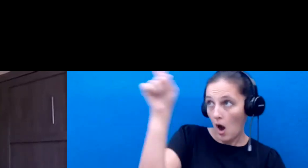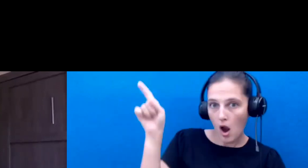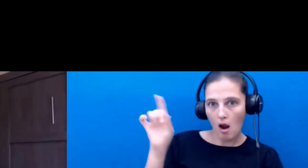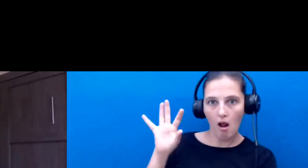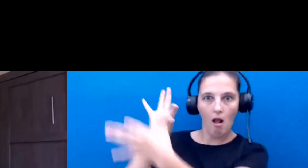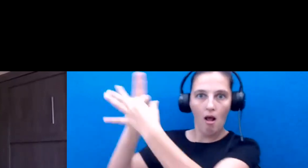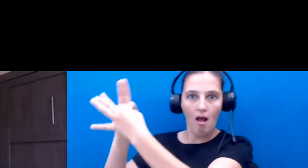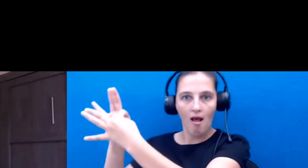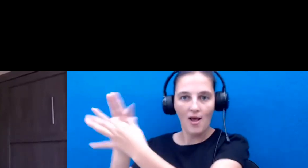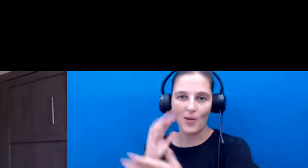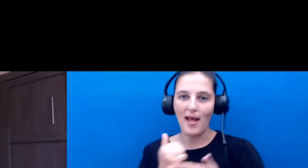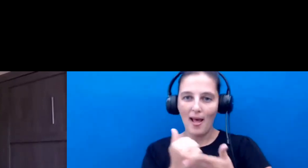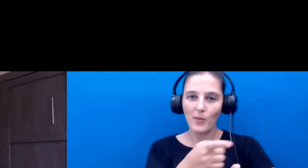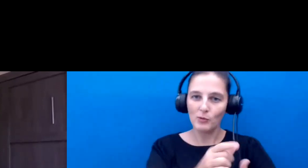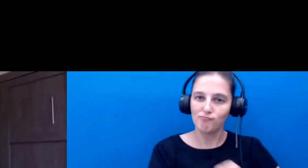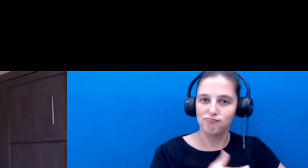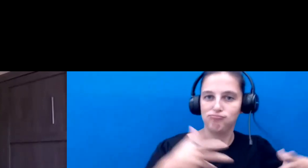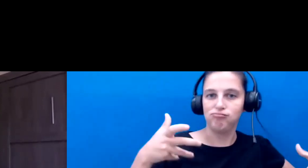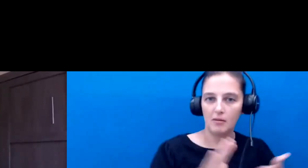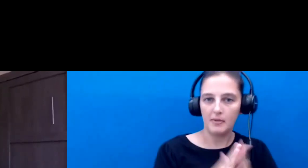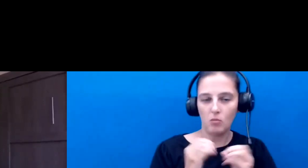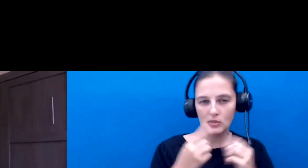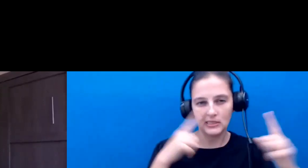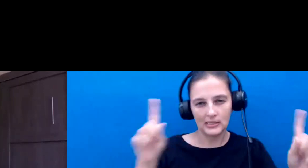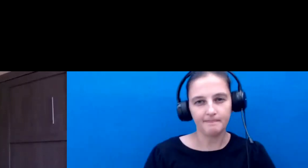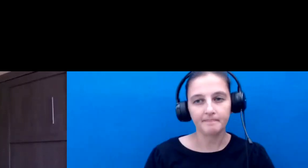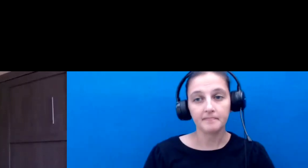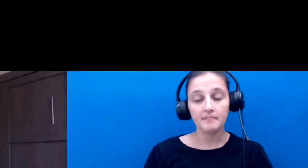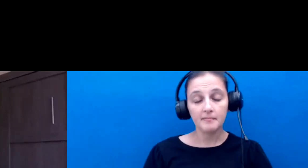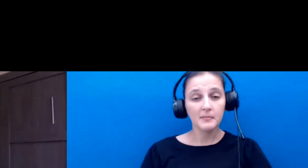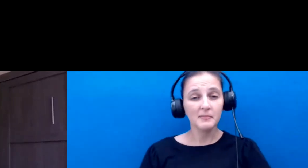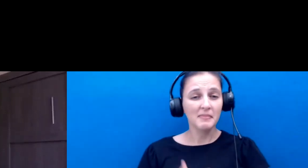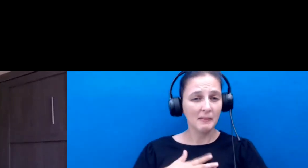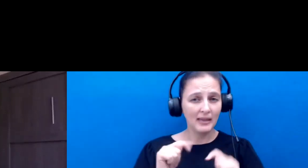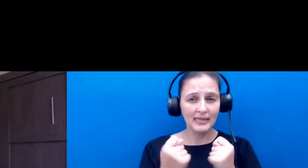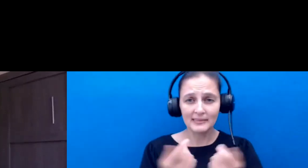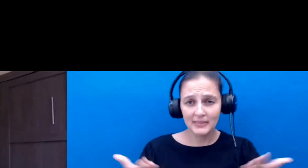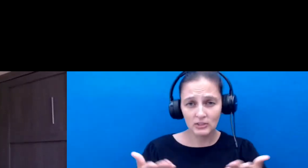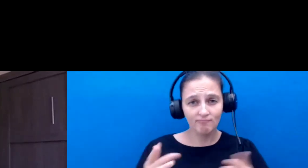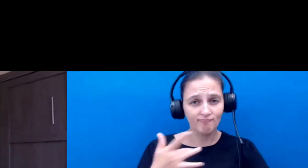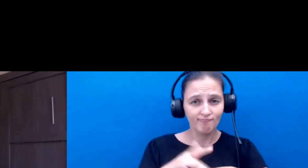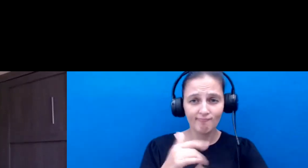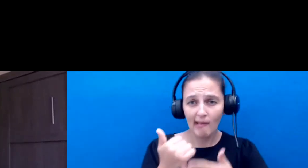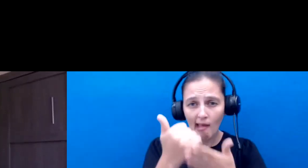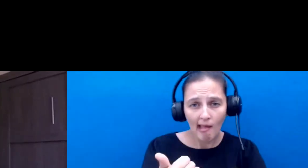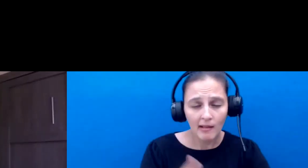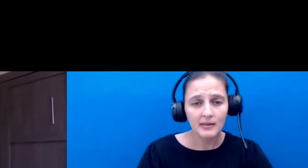you set you up for success. My team is here available to help answer